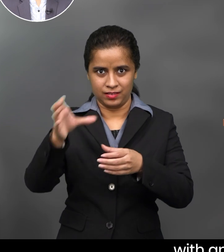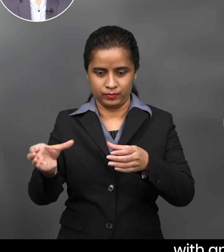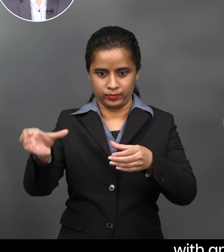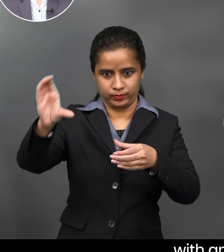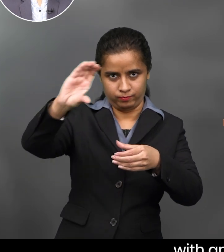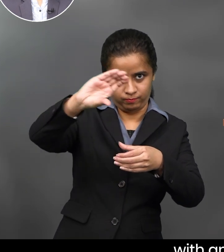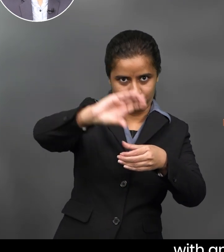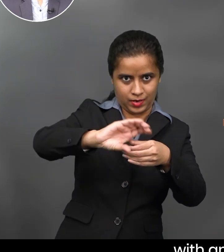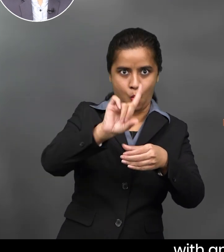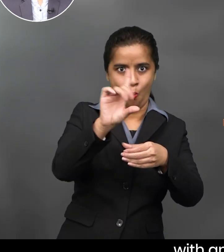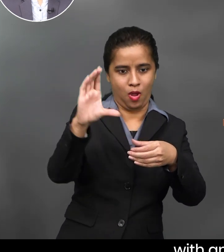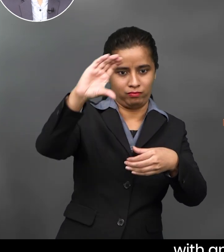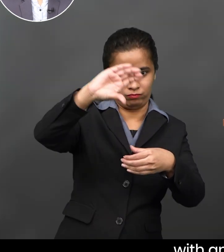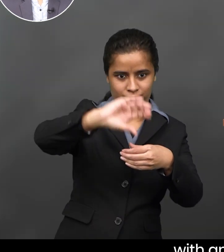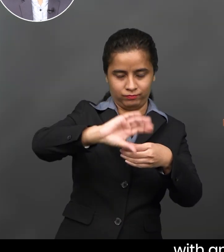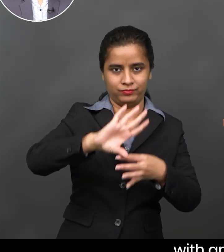tumbler.